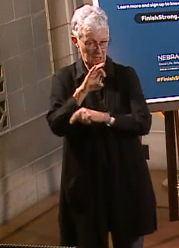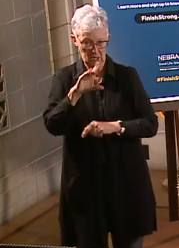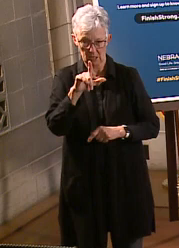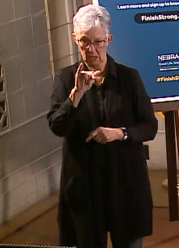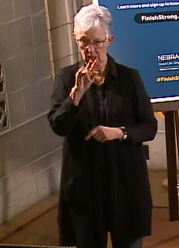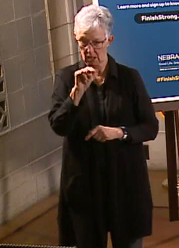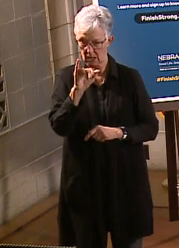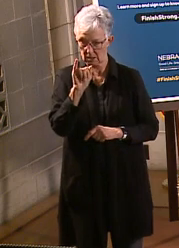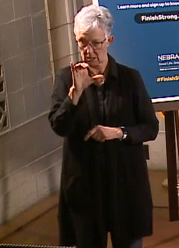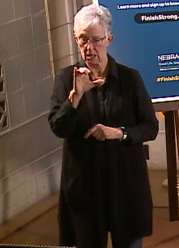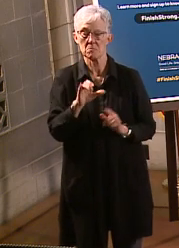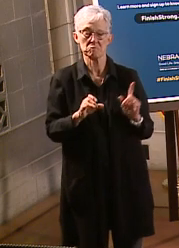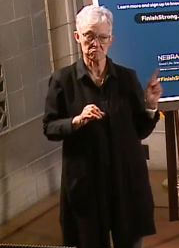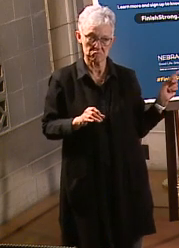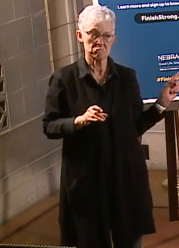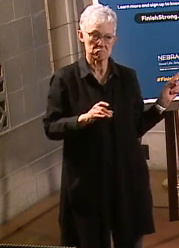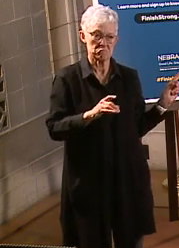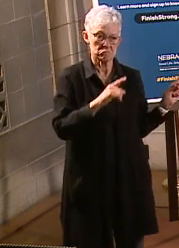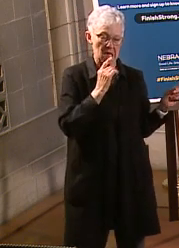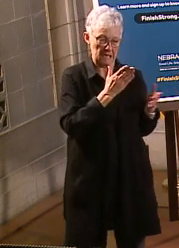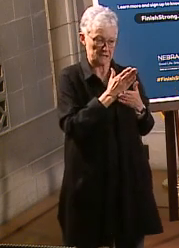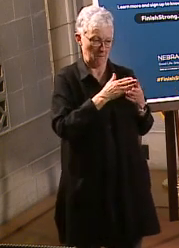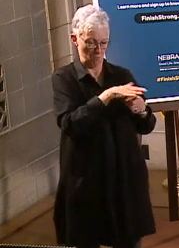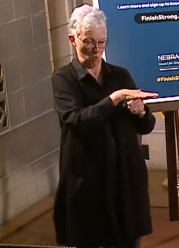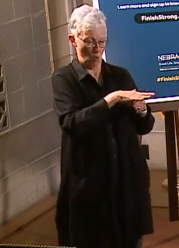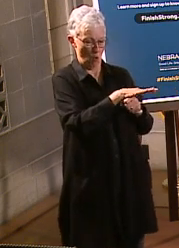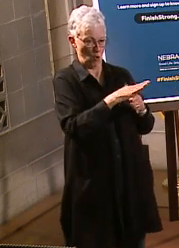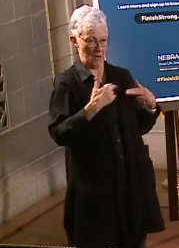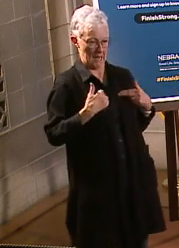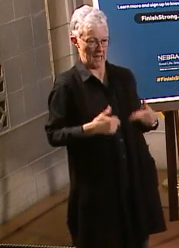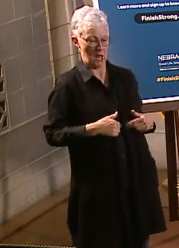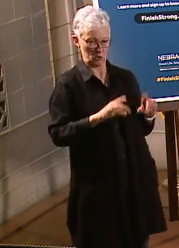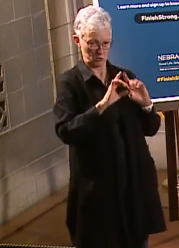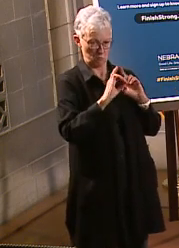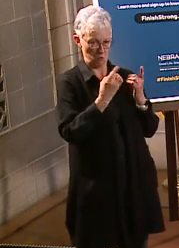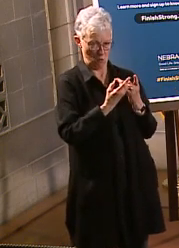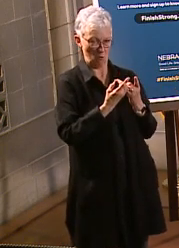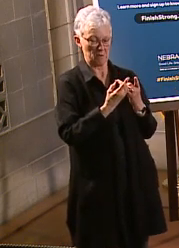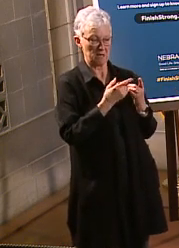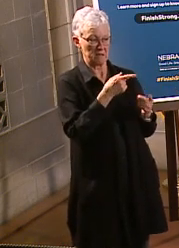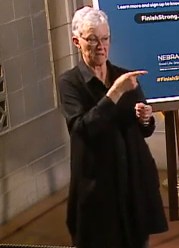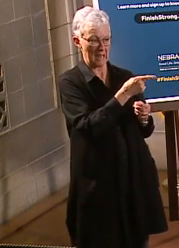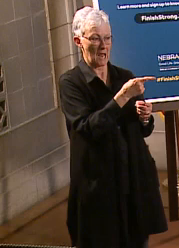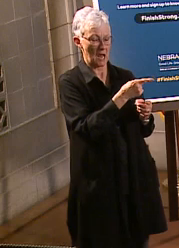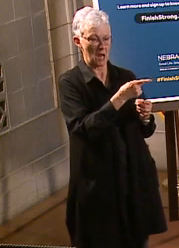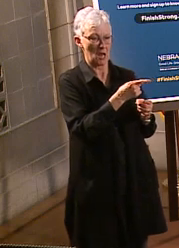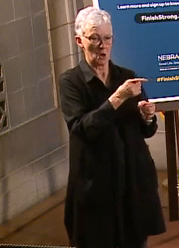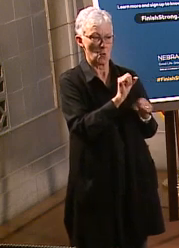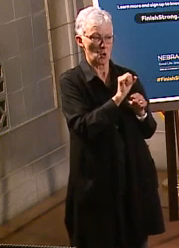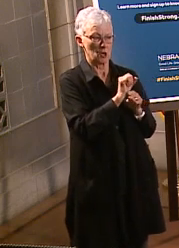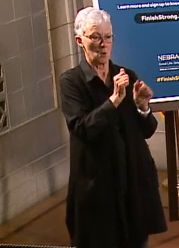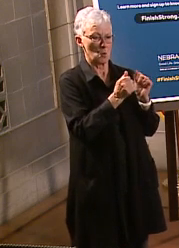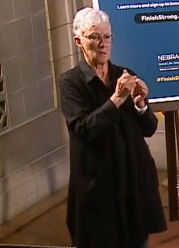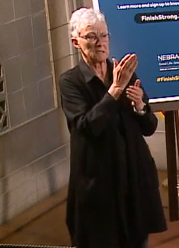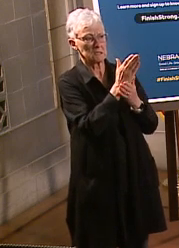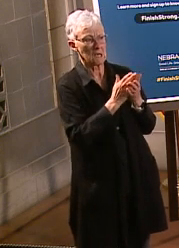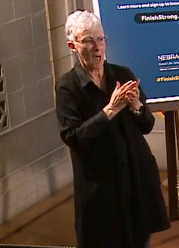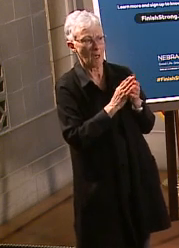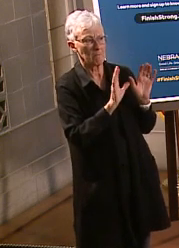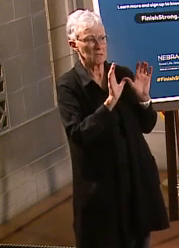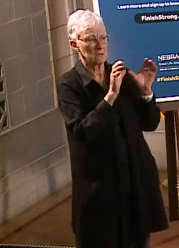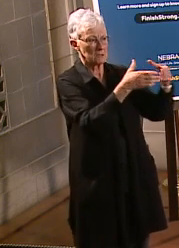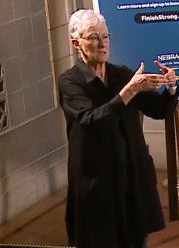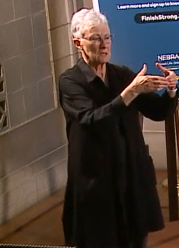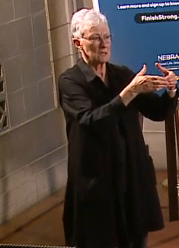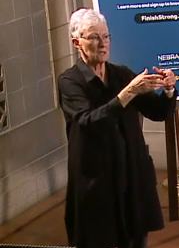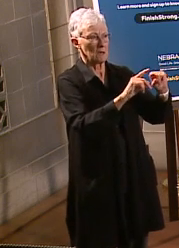have been working with specific businesses that would be in the categories we talked about, so like healthcare. So to the extent that they are related to